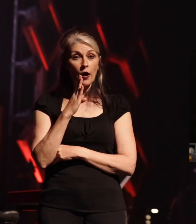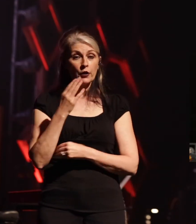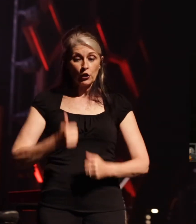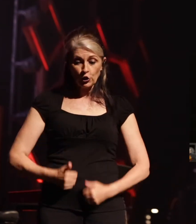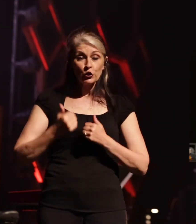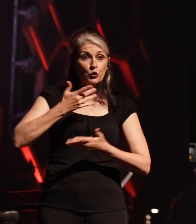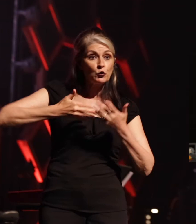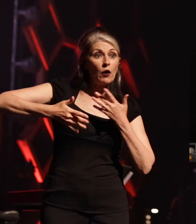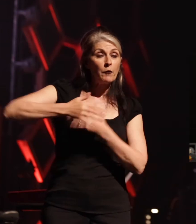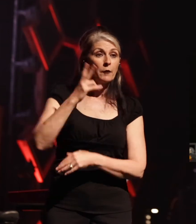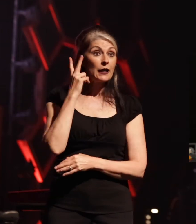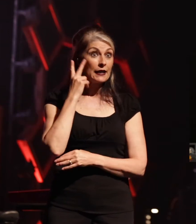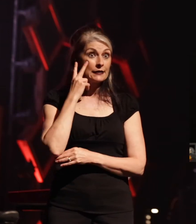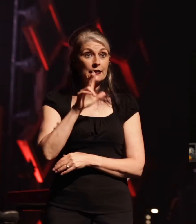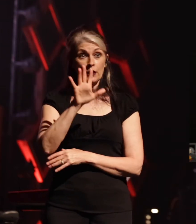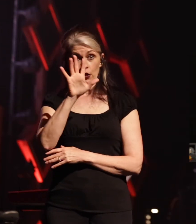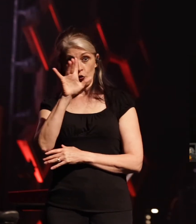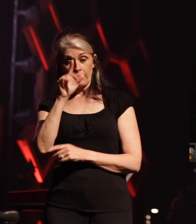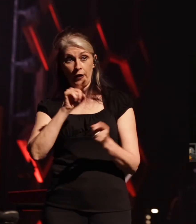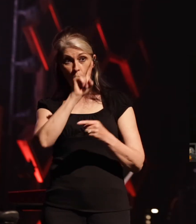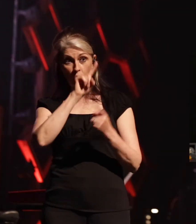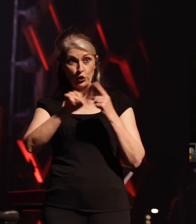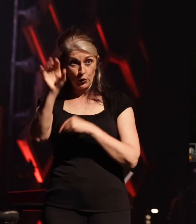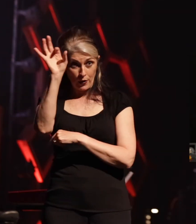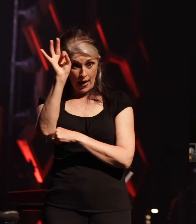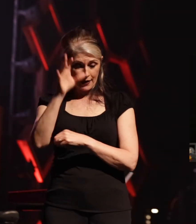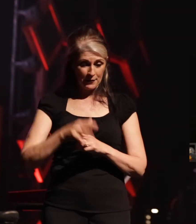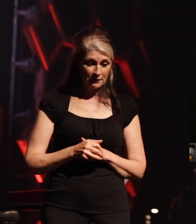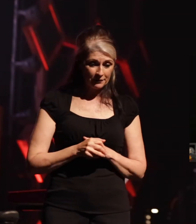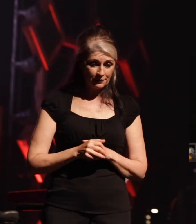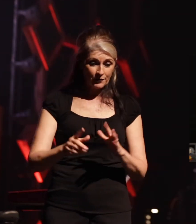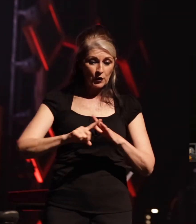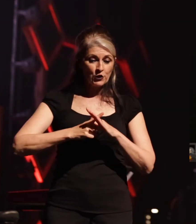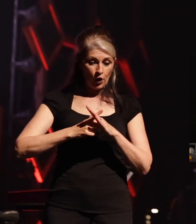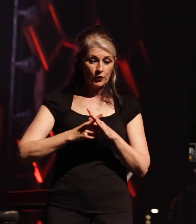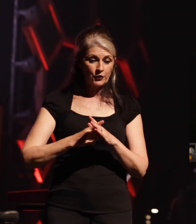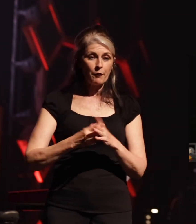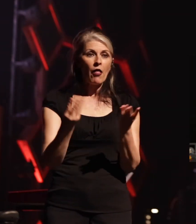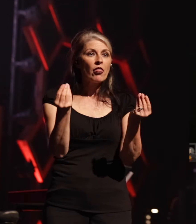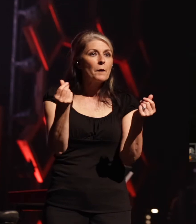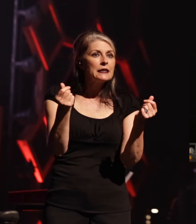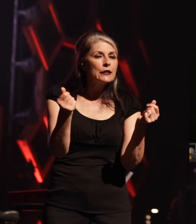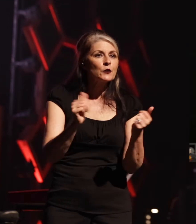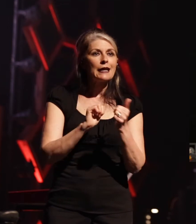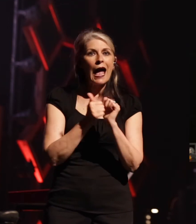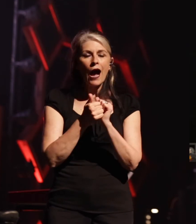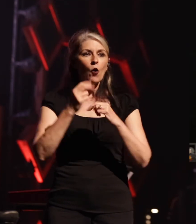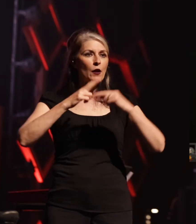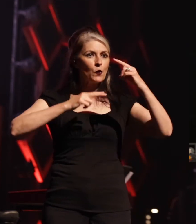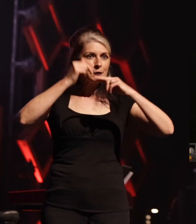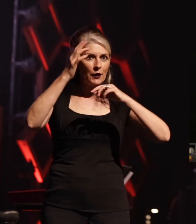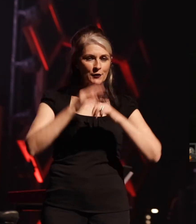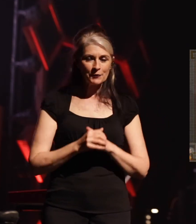at Exodus 25, 1 through 9, as we begin to hear even about the materials and how this thing was built. Exodus